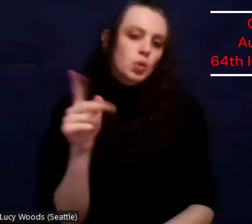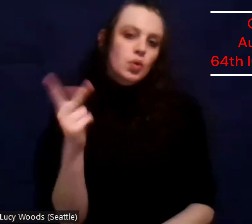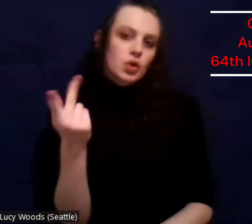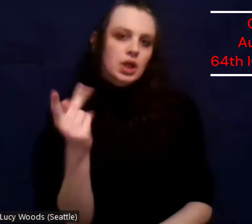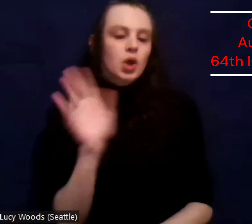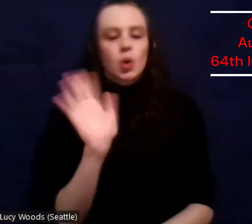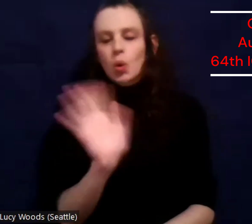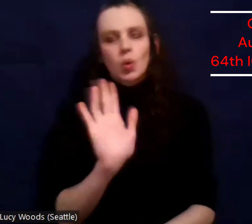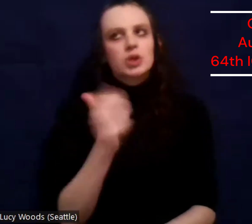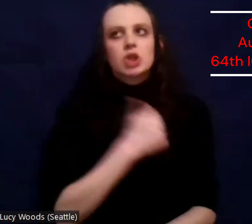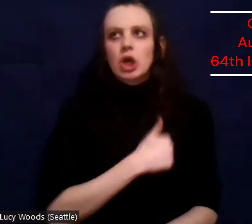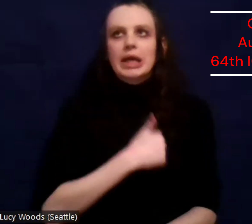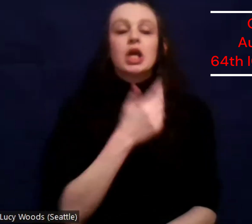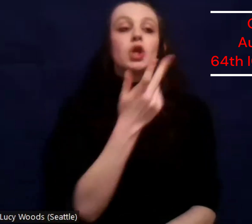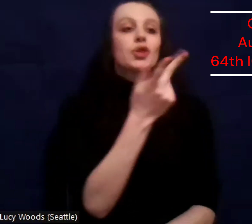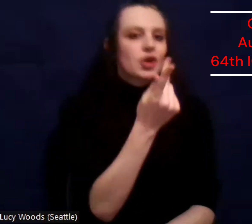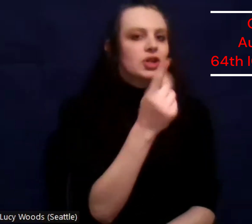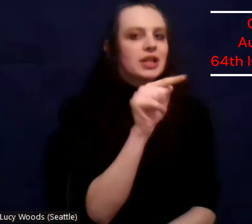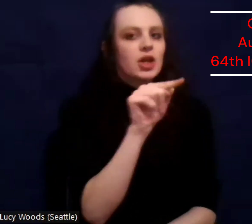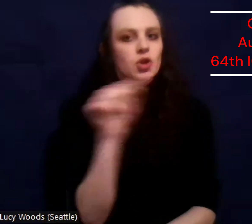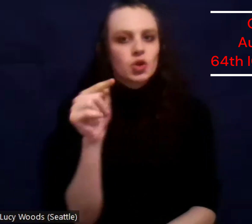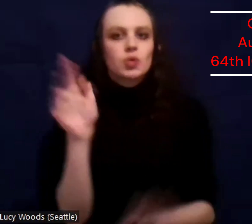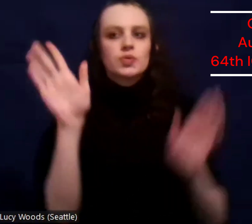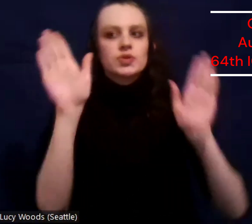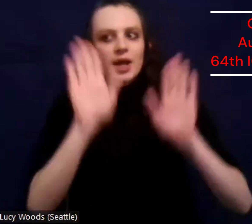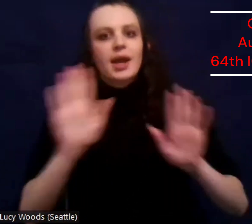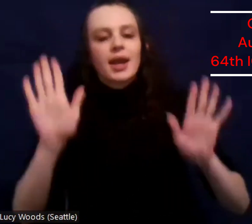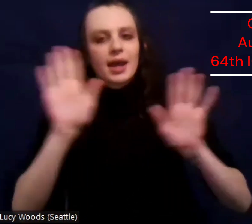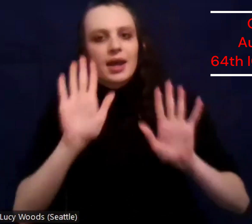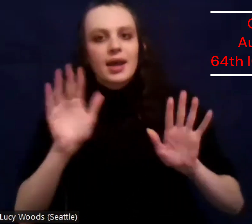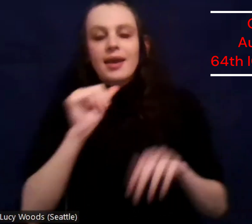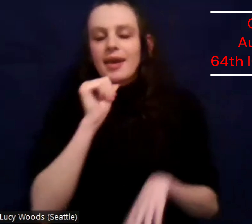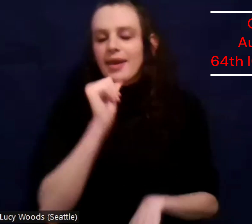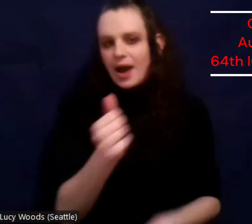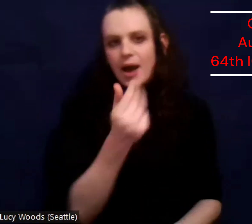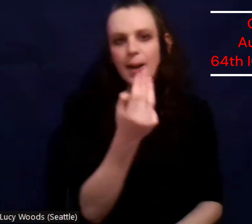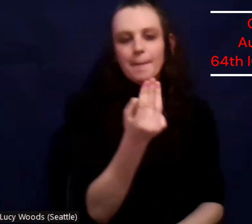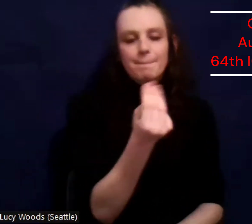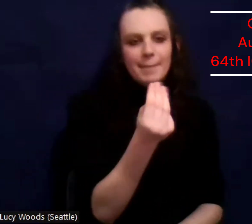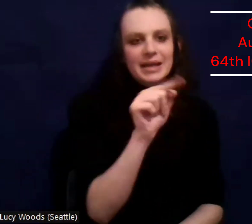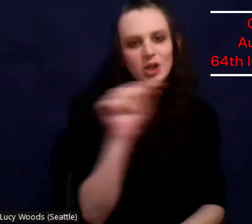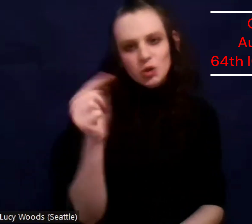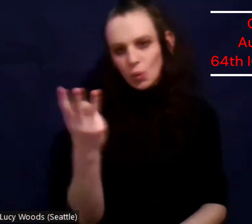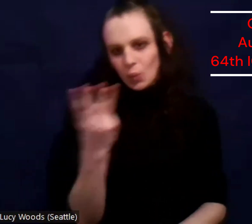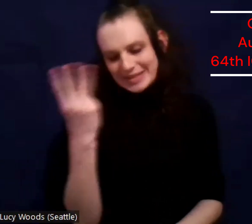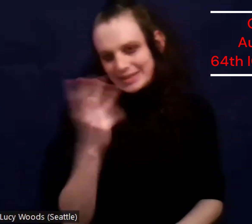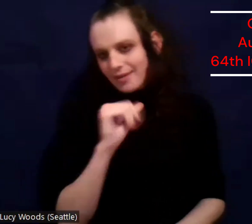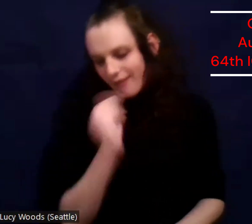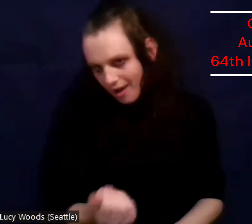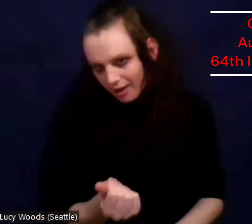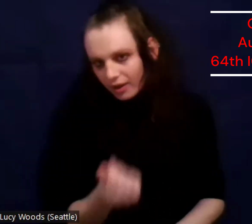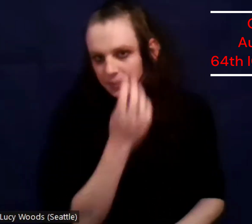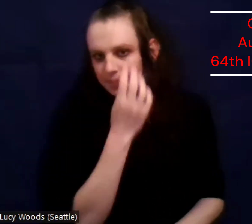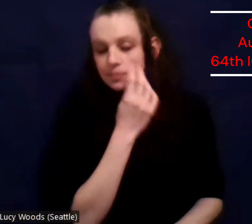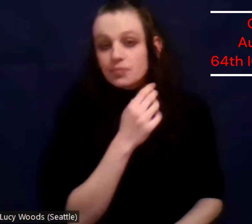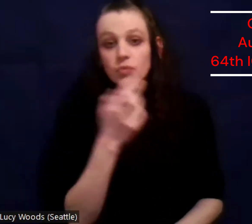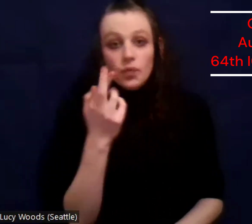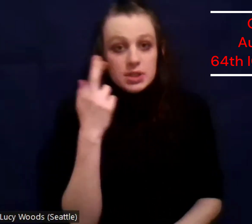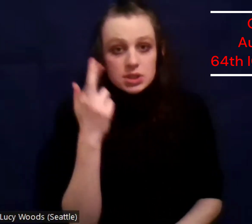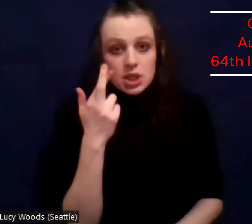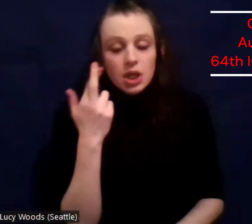No, sorry, Thursdays through Sundays, and not Mondays through Wednesdays,